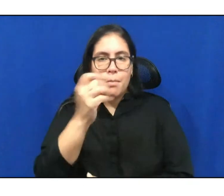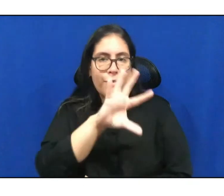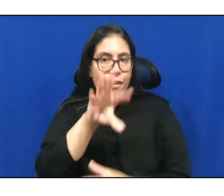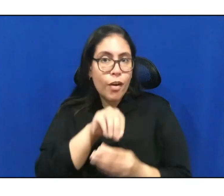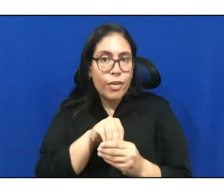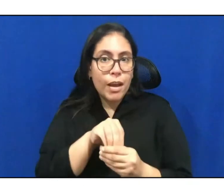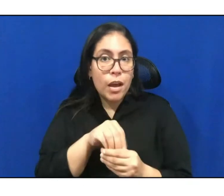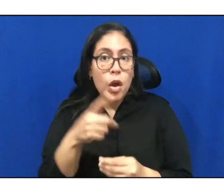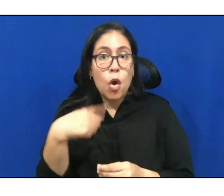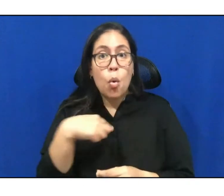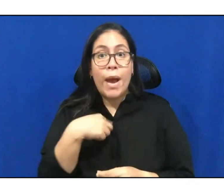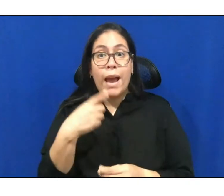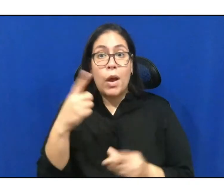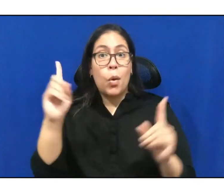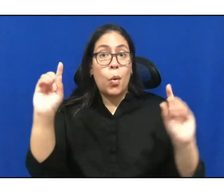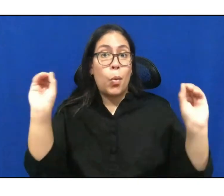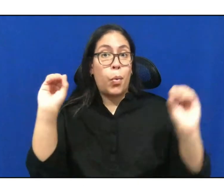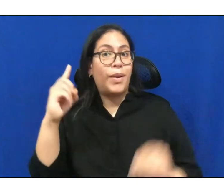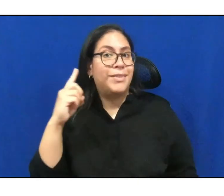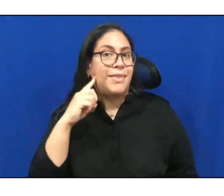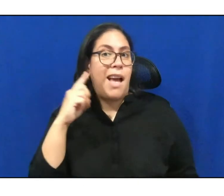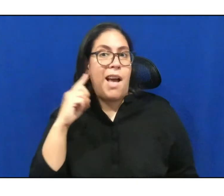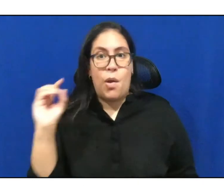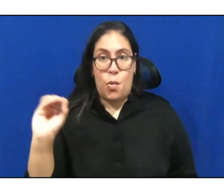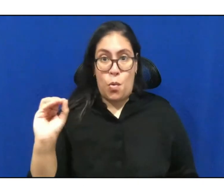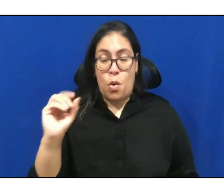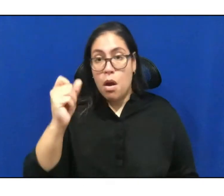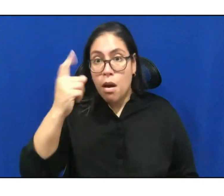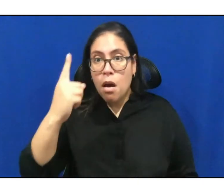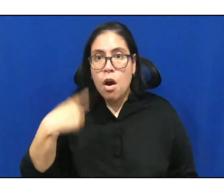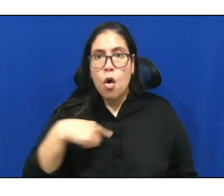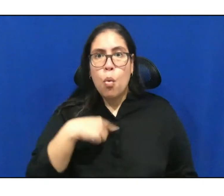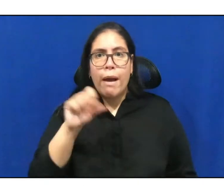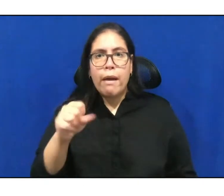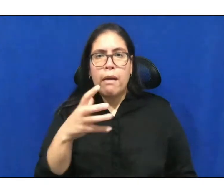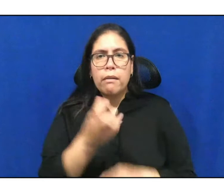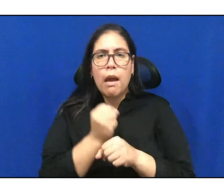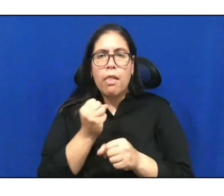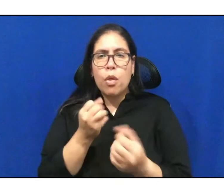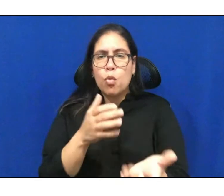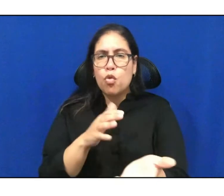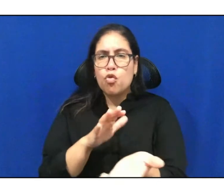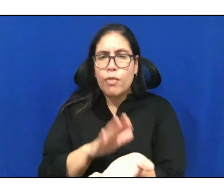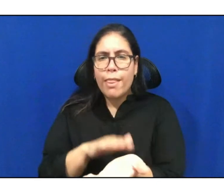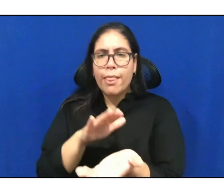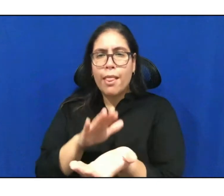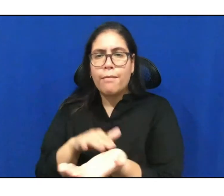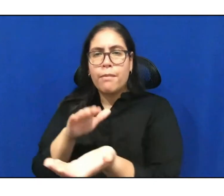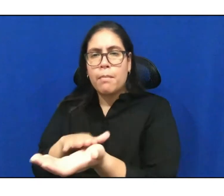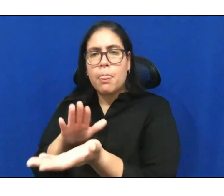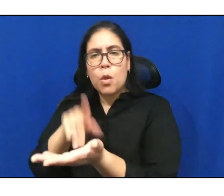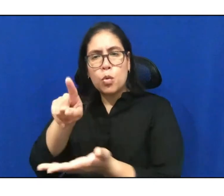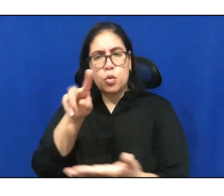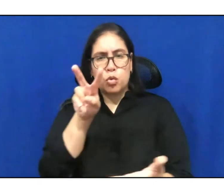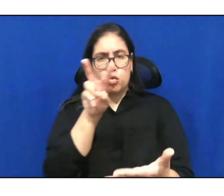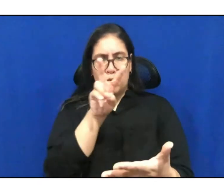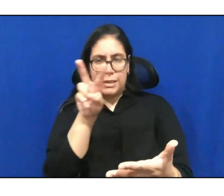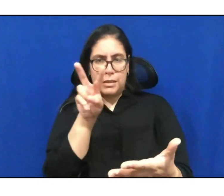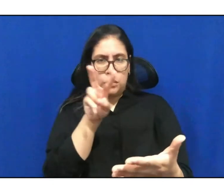get the sound, right? But we can get the rhythm of a poem, right? So that even as early as